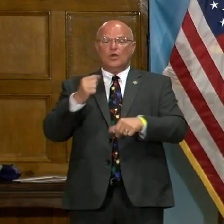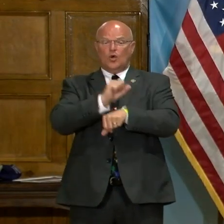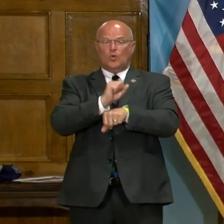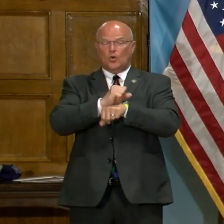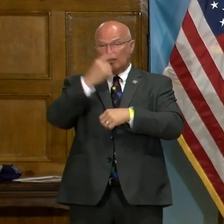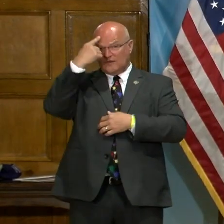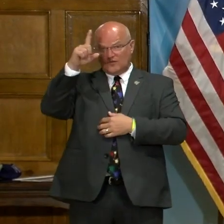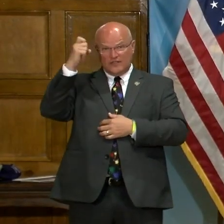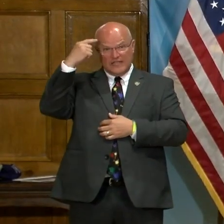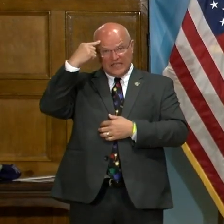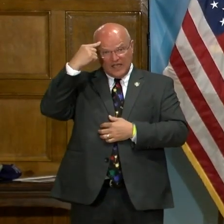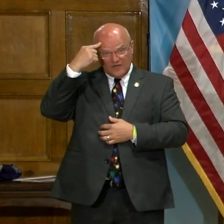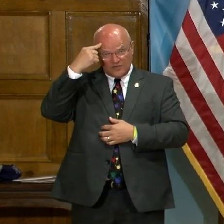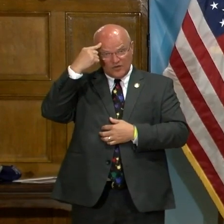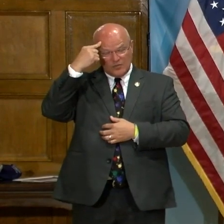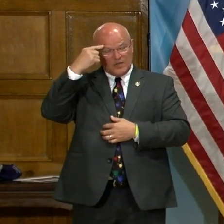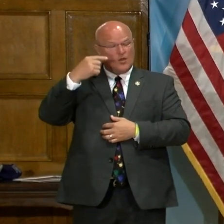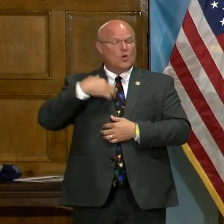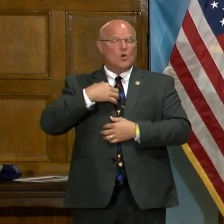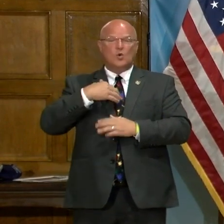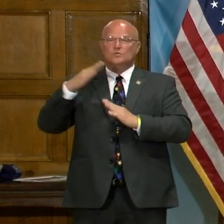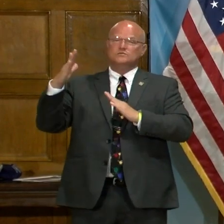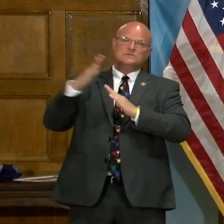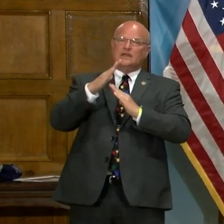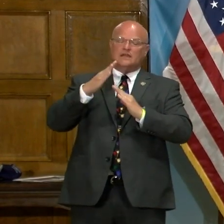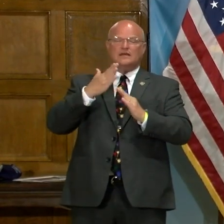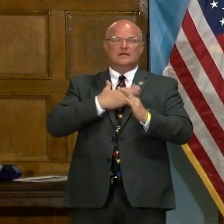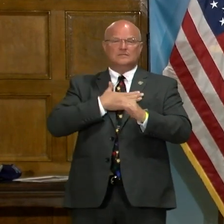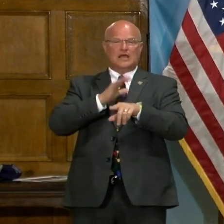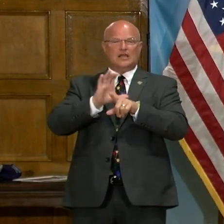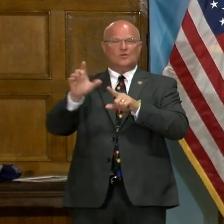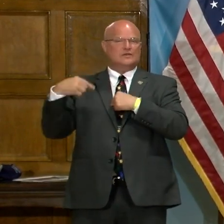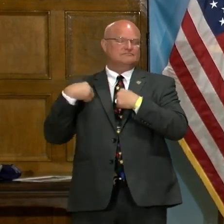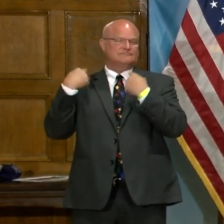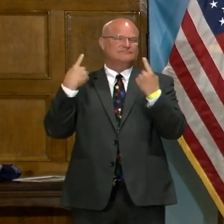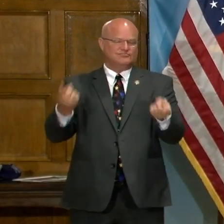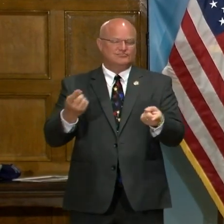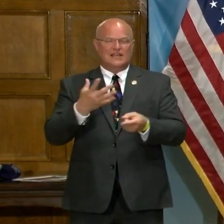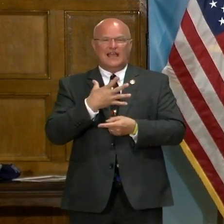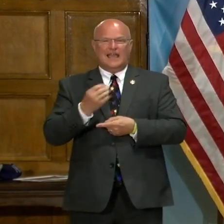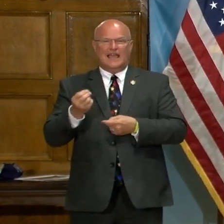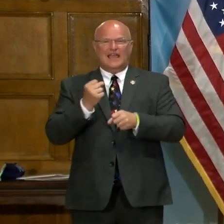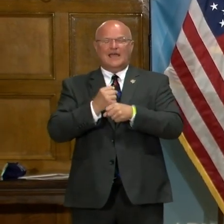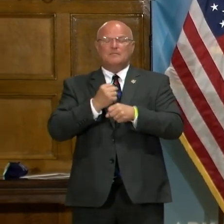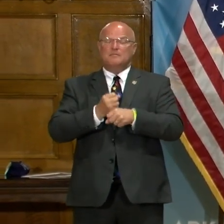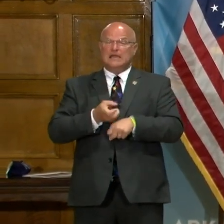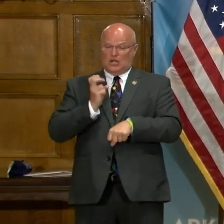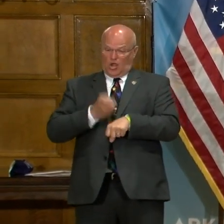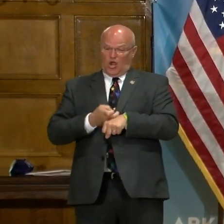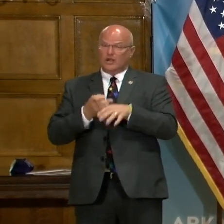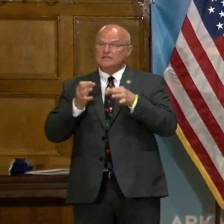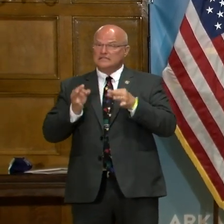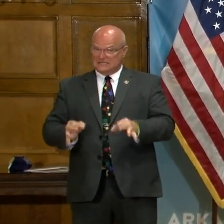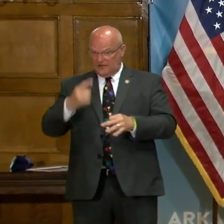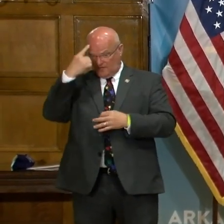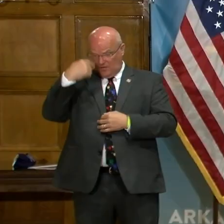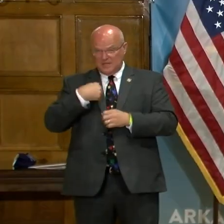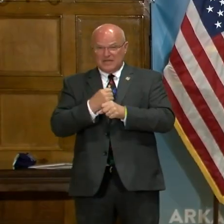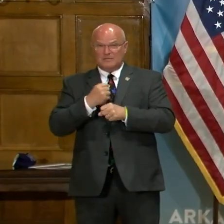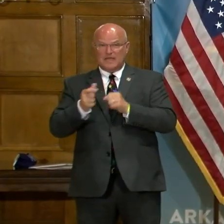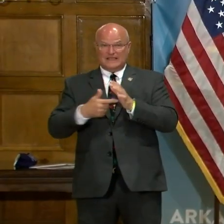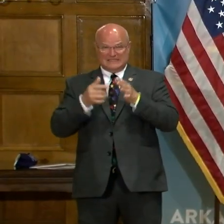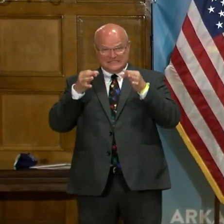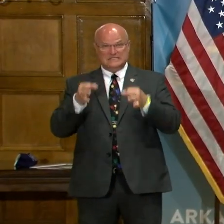Working for the governor has been one of the highlights of my career, and it made it very difficult to make